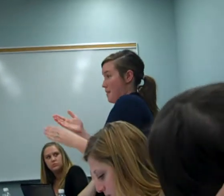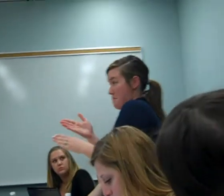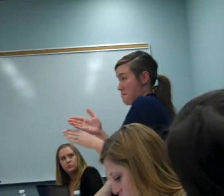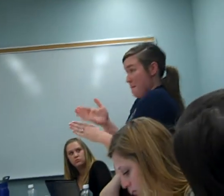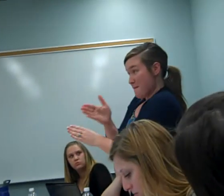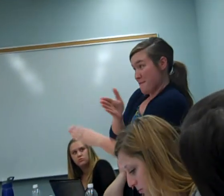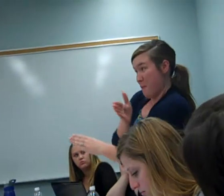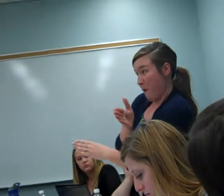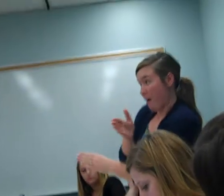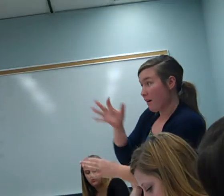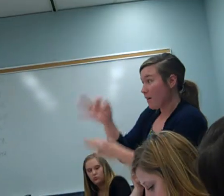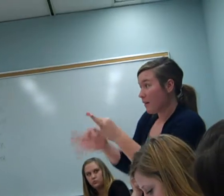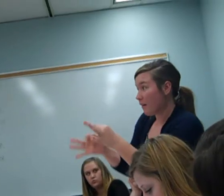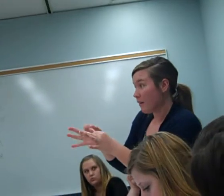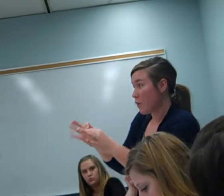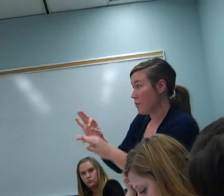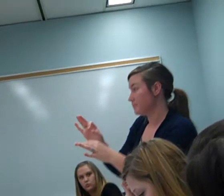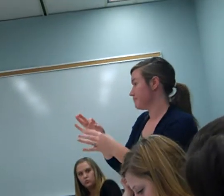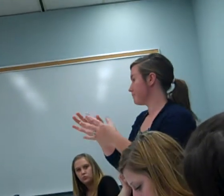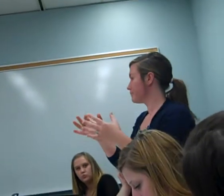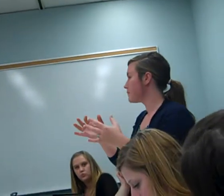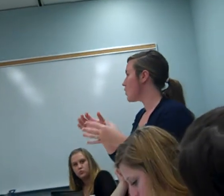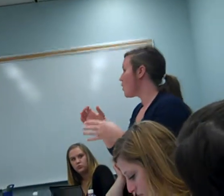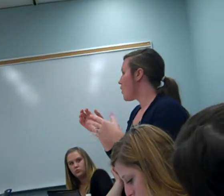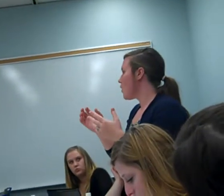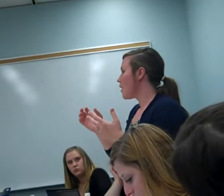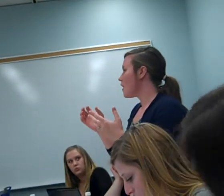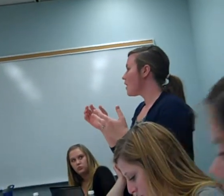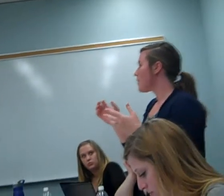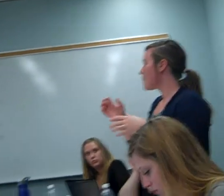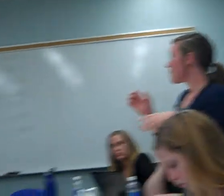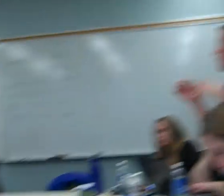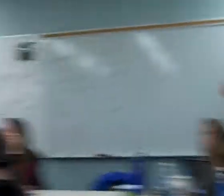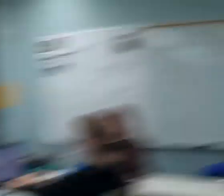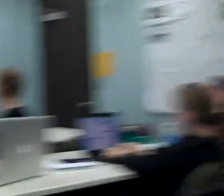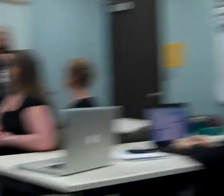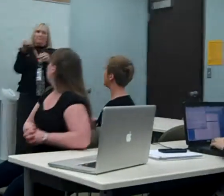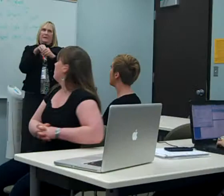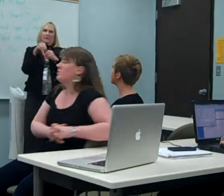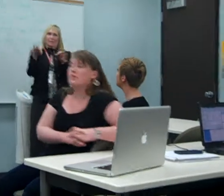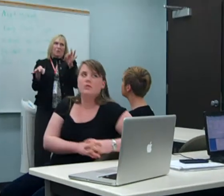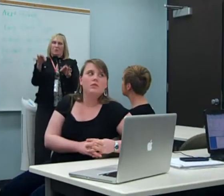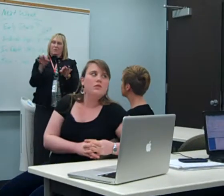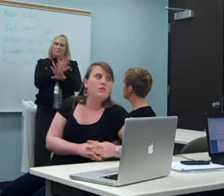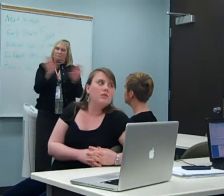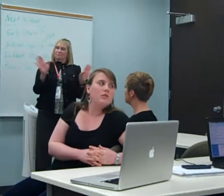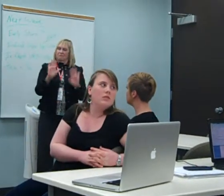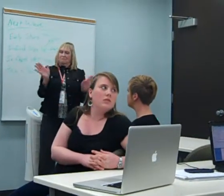did you have the opportunity to work with him before that happened? Oh, no, I didn't work with him in court,